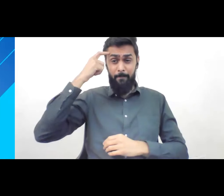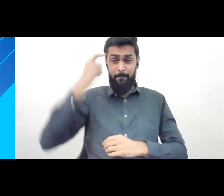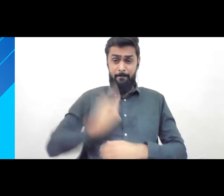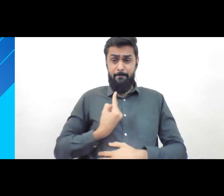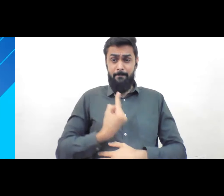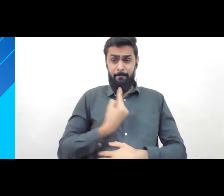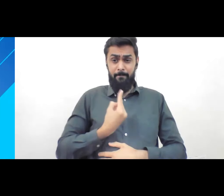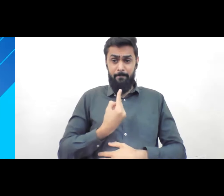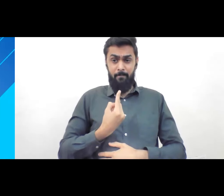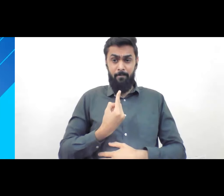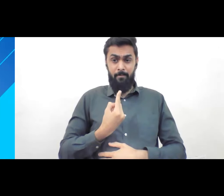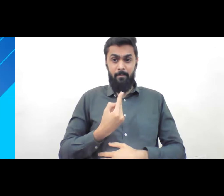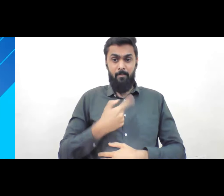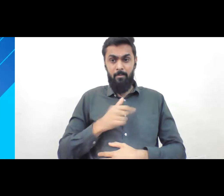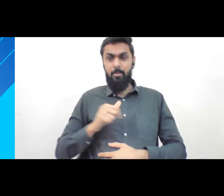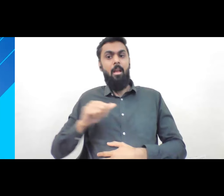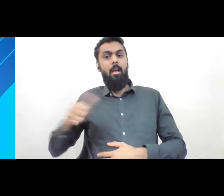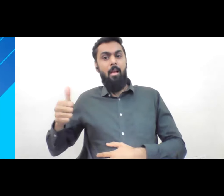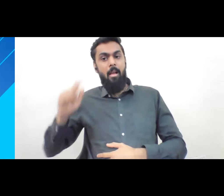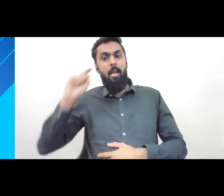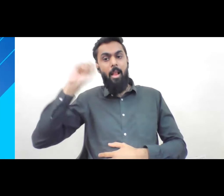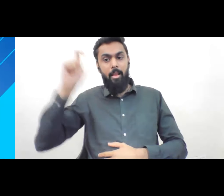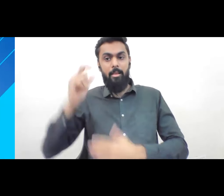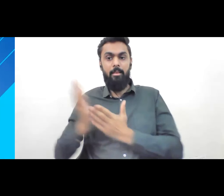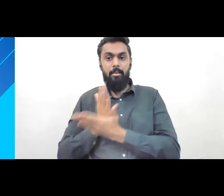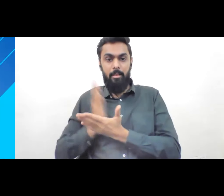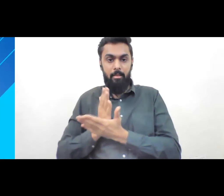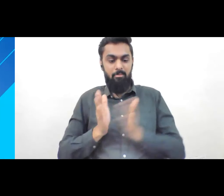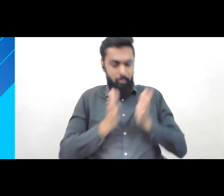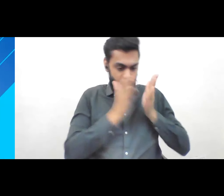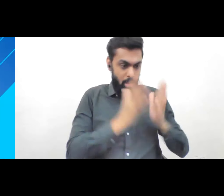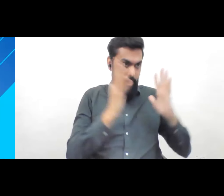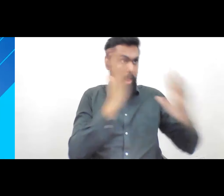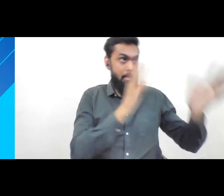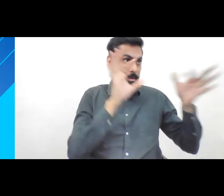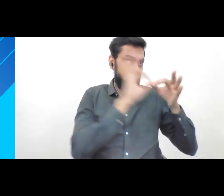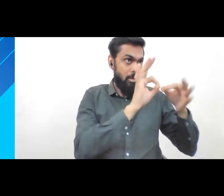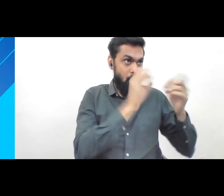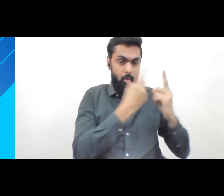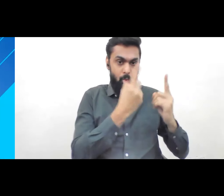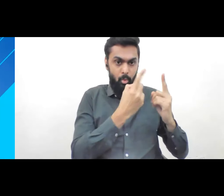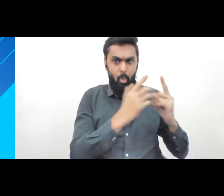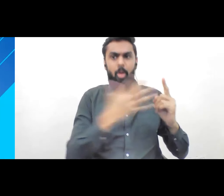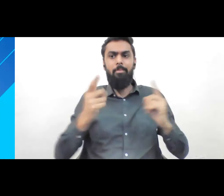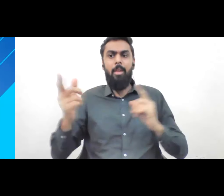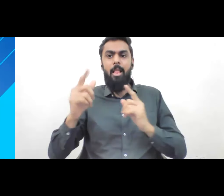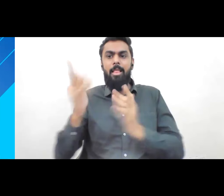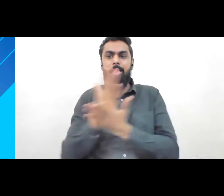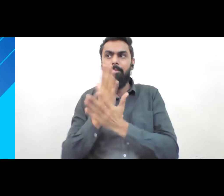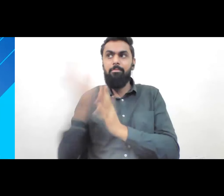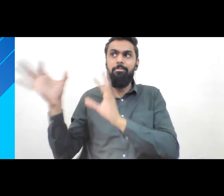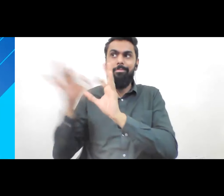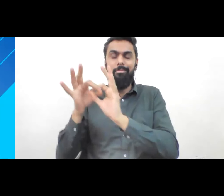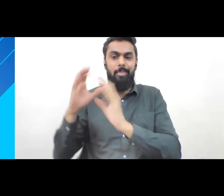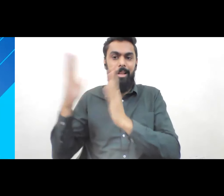can I do it as part of my other English language lessons in my classroom? So good point, Priya. Thanks for bringing that up.